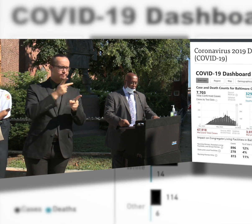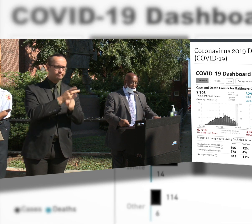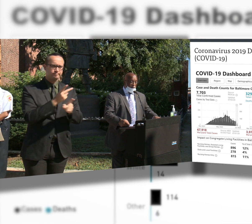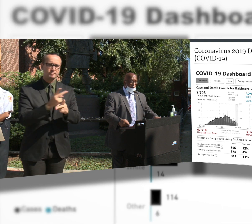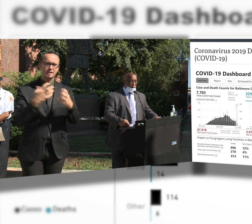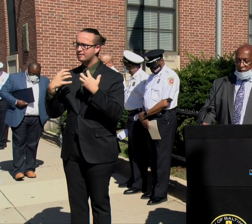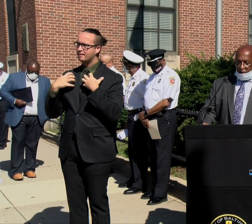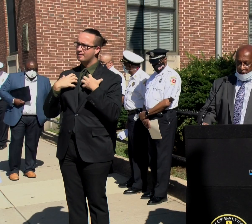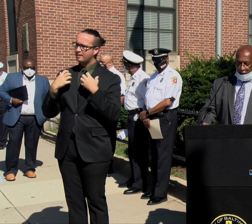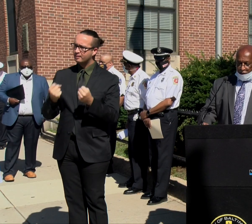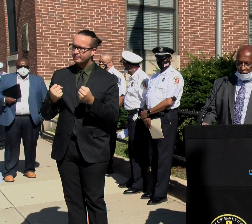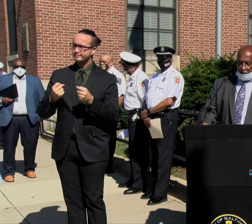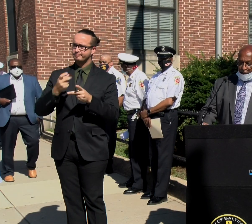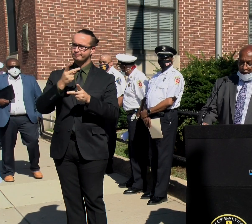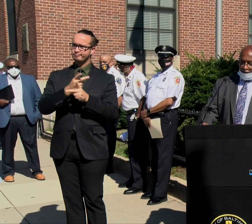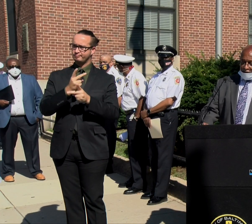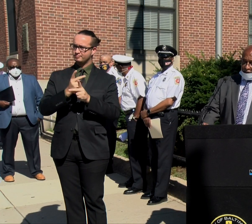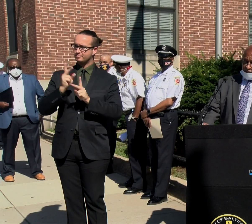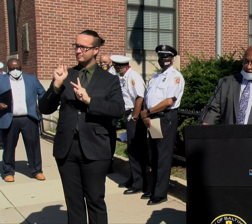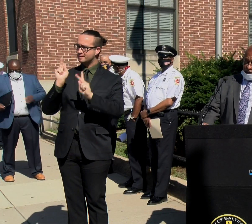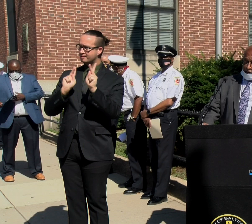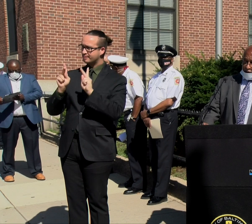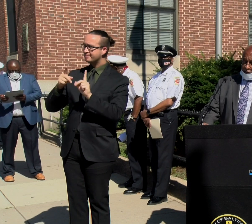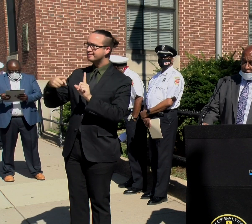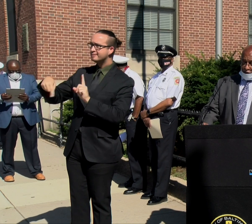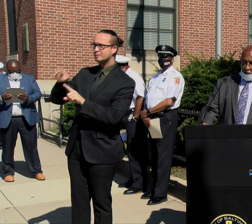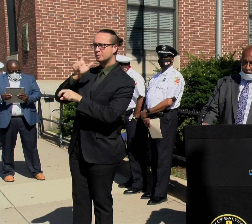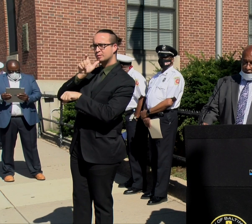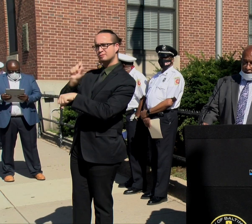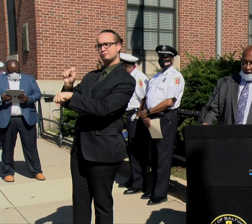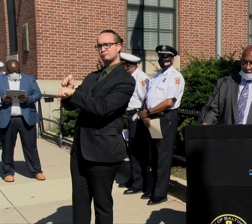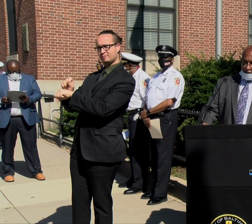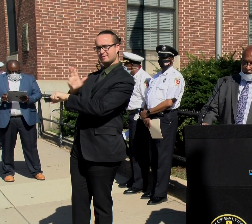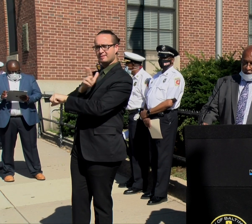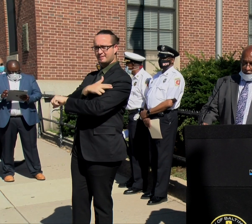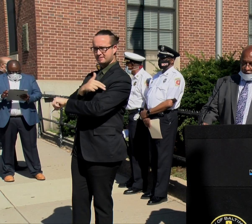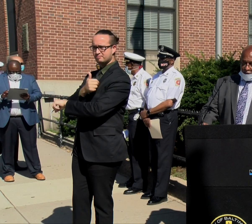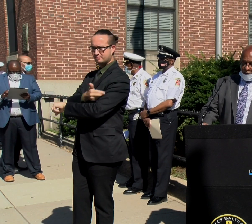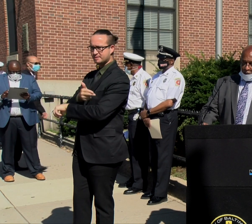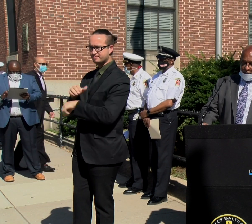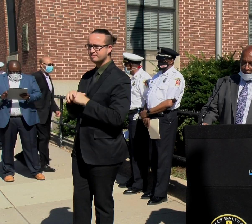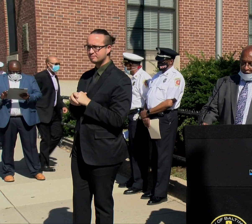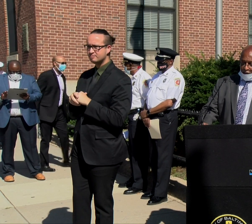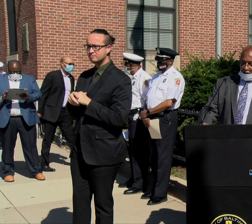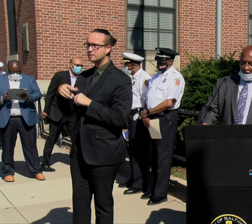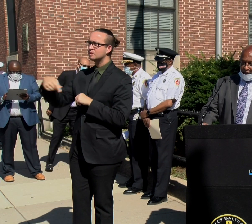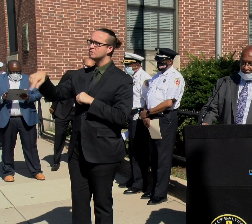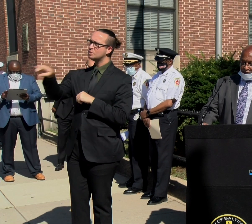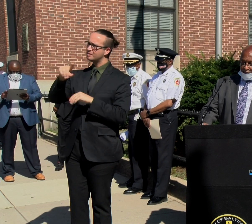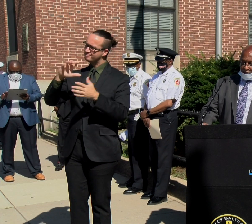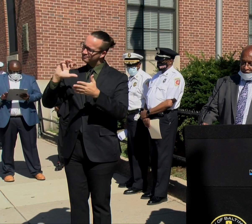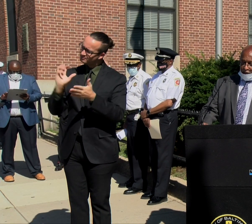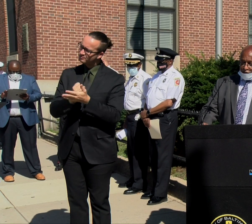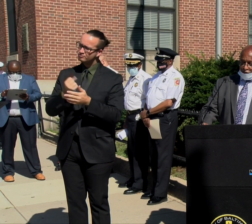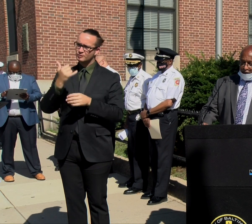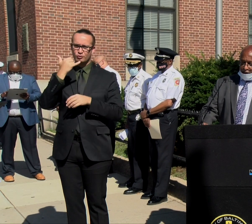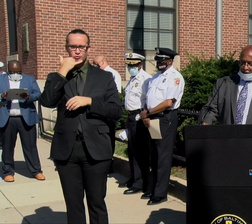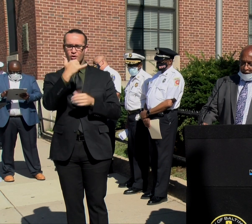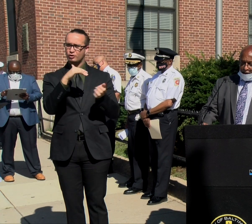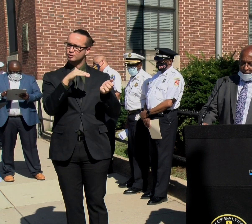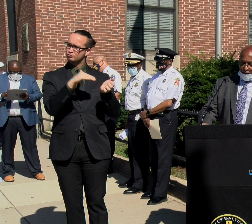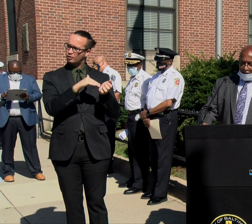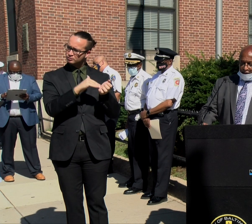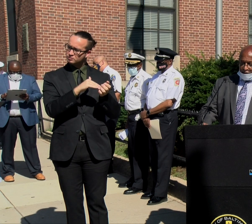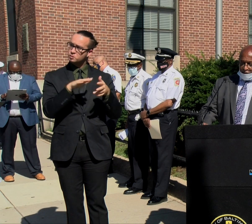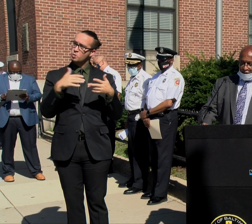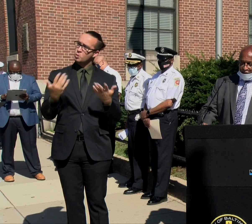expertise here in Baltimore. I want to remind residents that they are encouraged to call their doctor or 211 for coronavirus symptoms, screening,